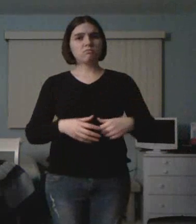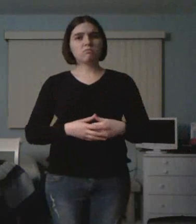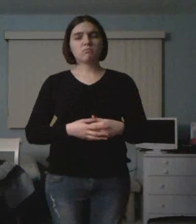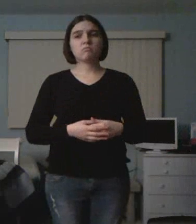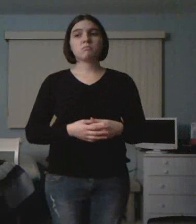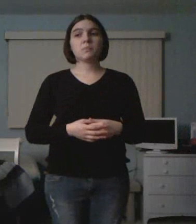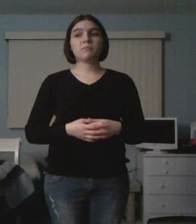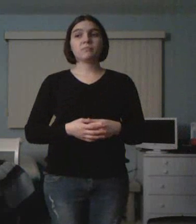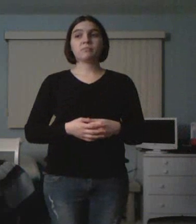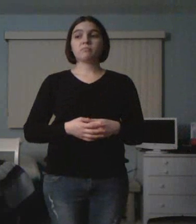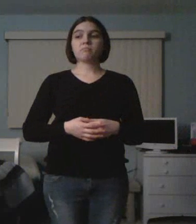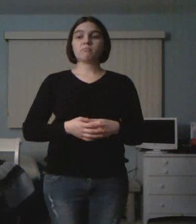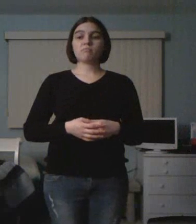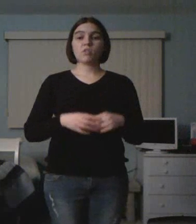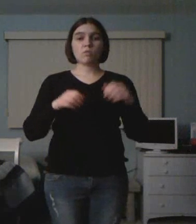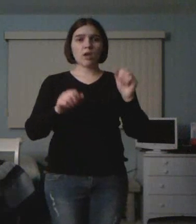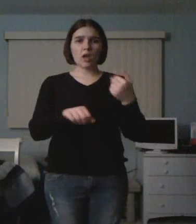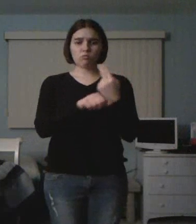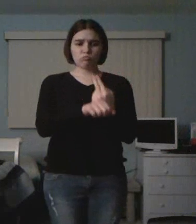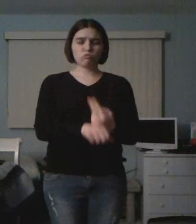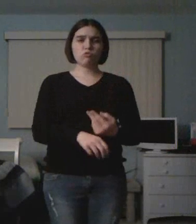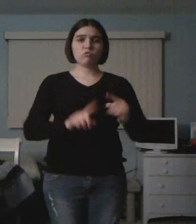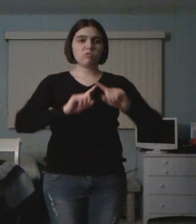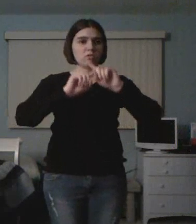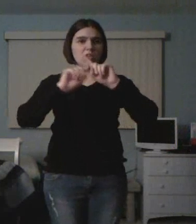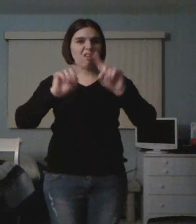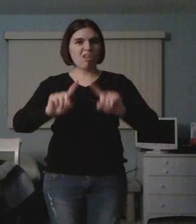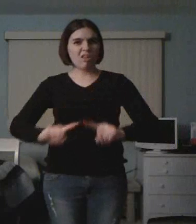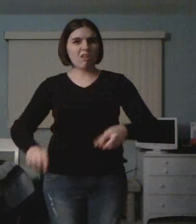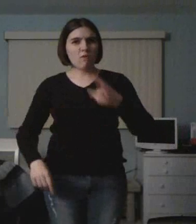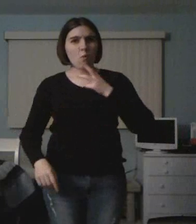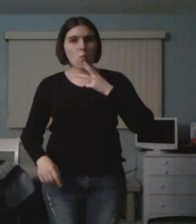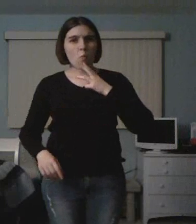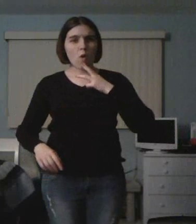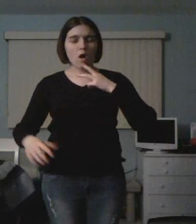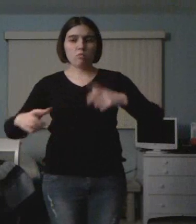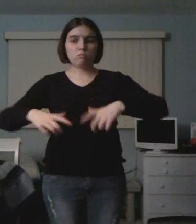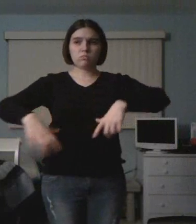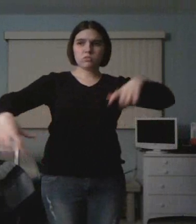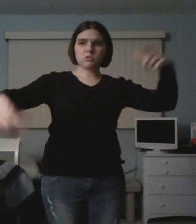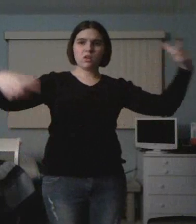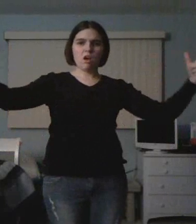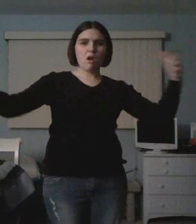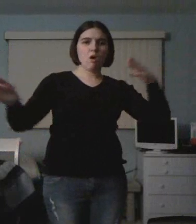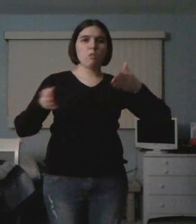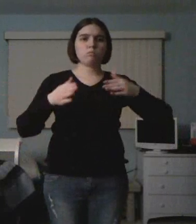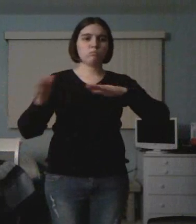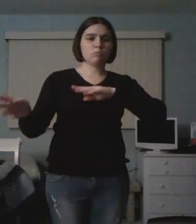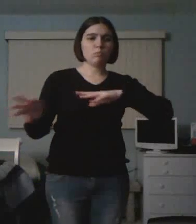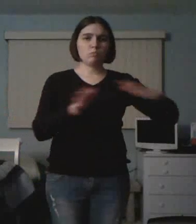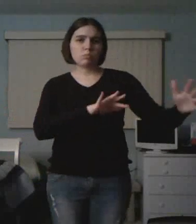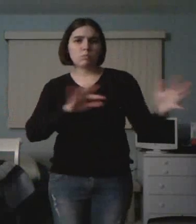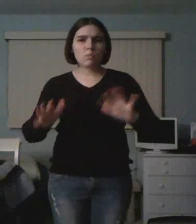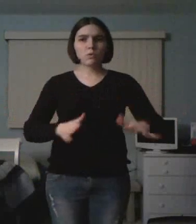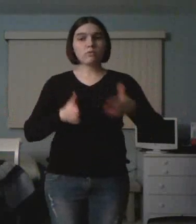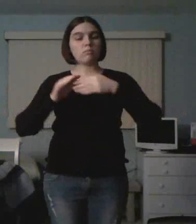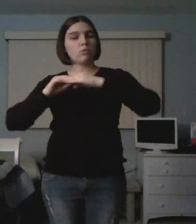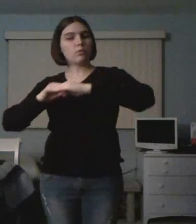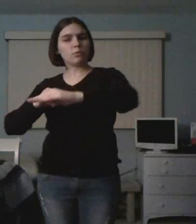real useful in a lot of different types of water. Maybe open water, moving water. They have a tendency to